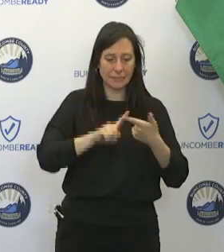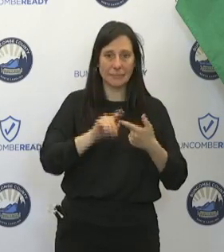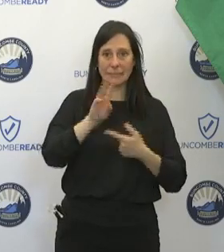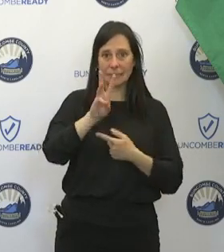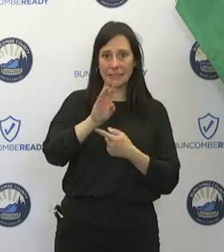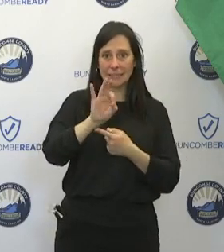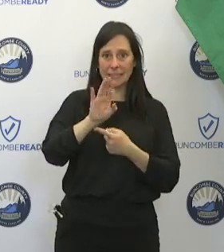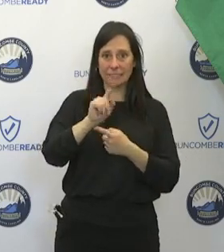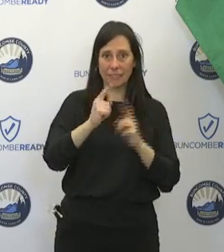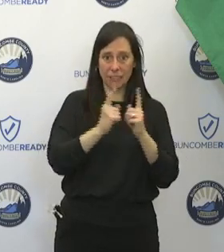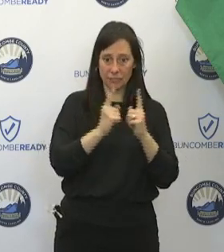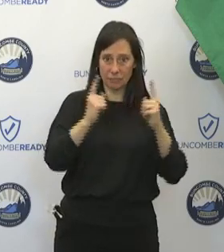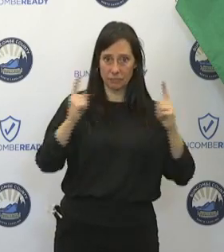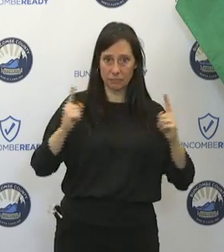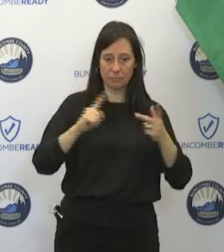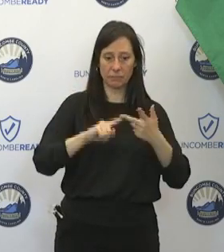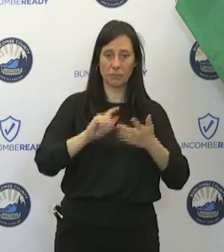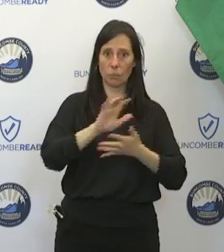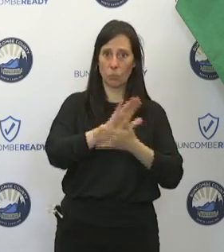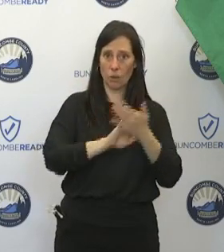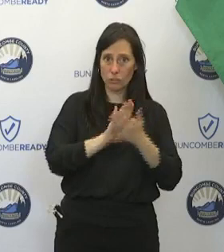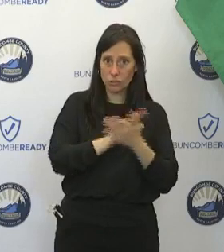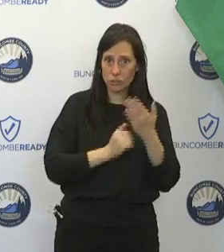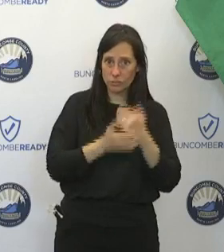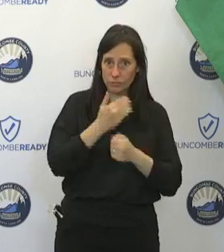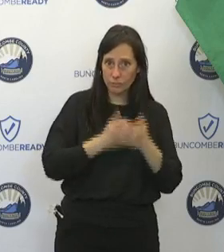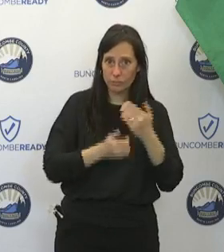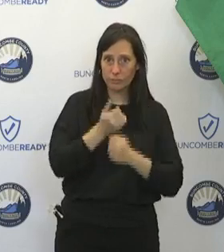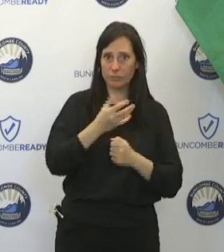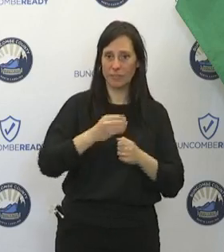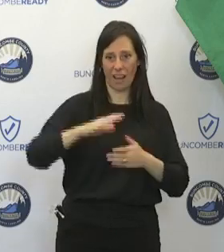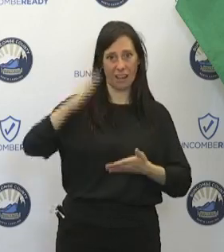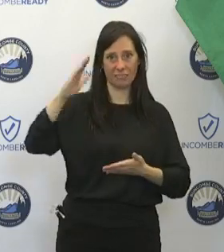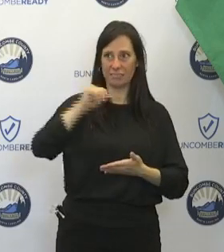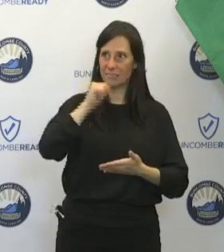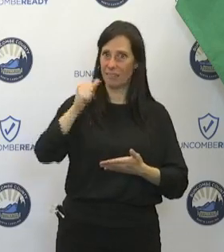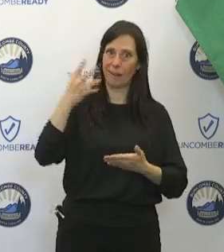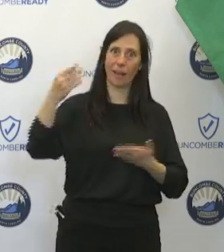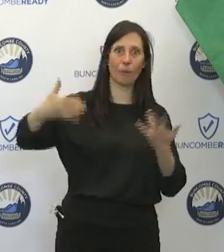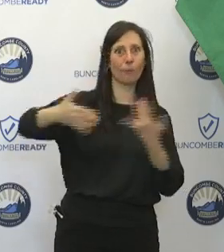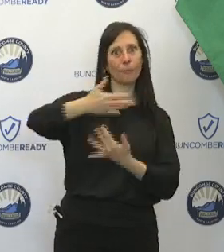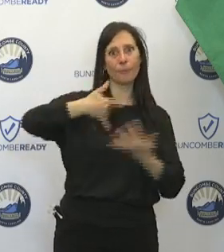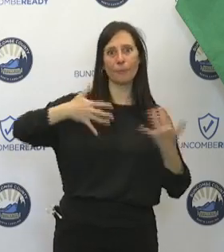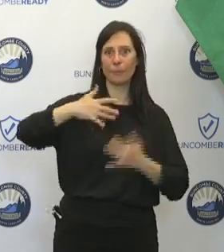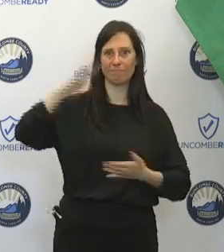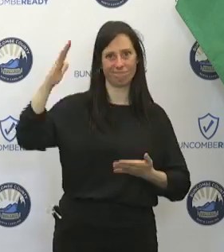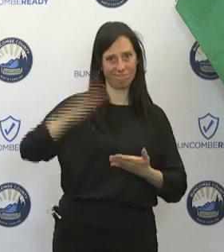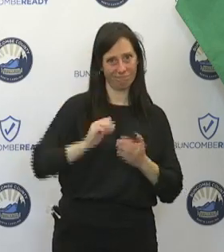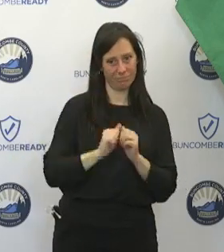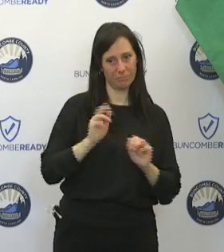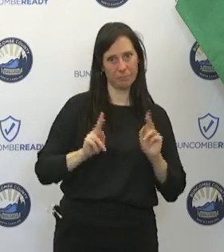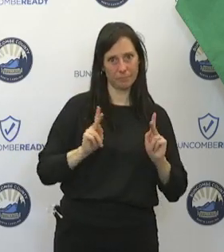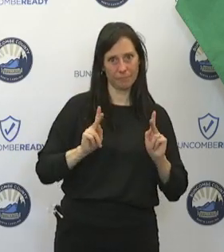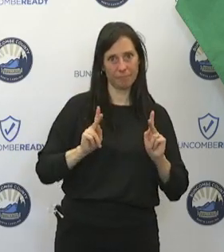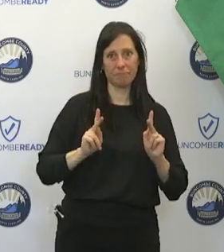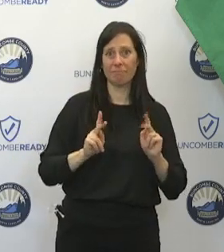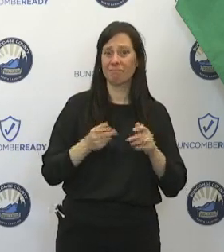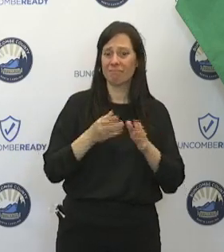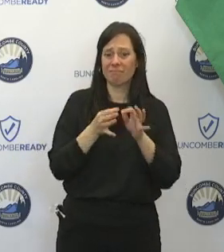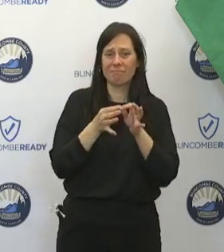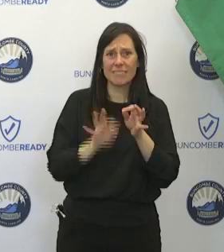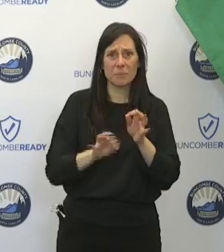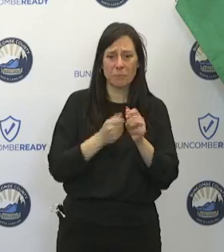apart, washing our hands, and continuing to limit our interaction with others. These simple precautions will remain